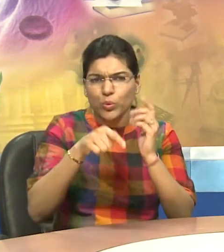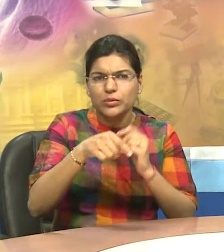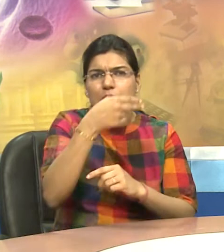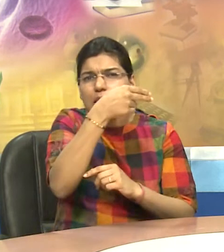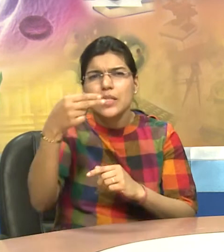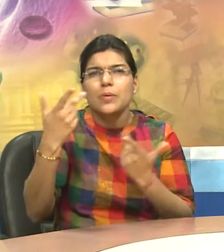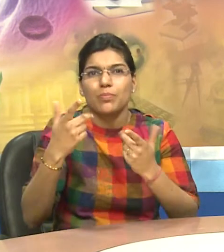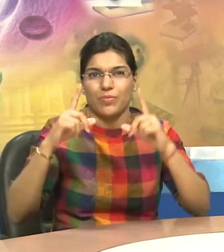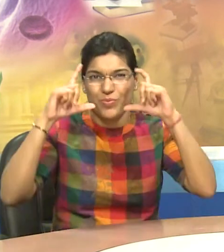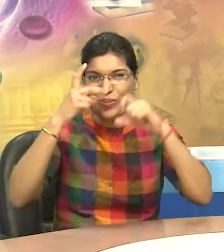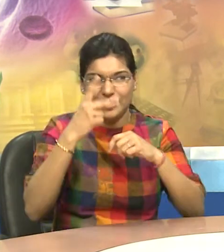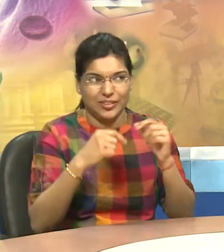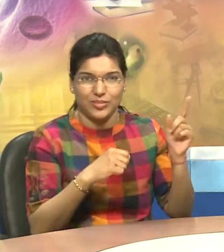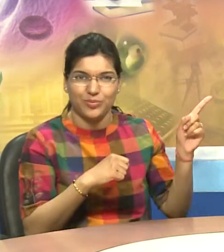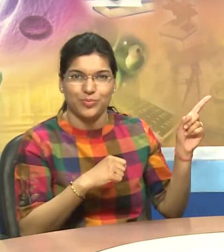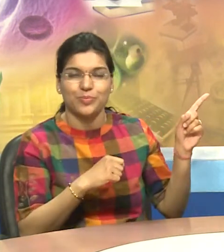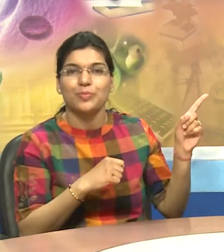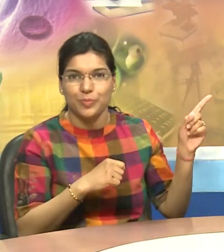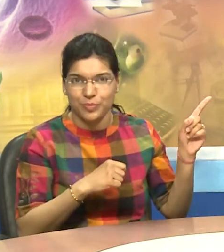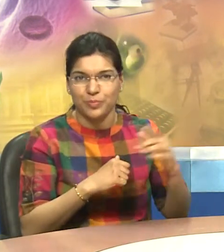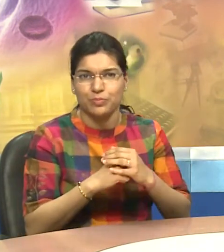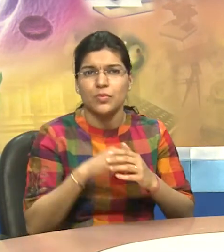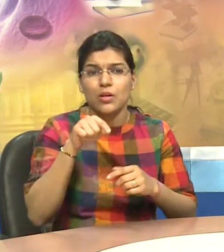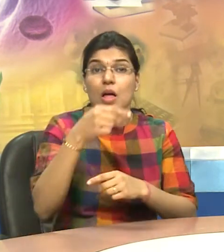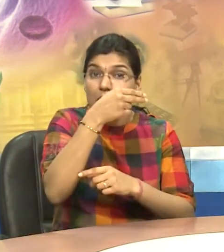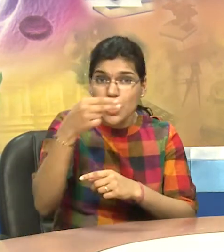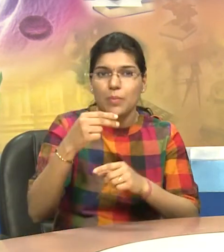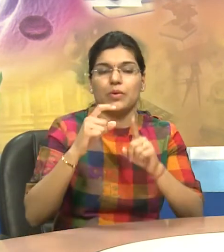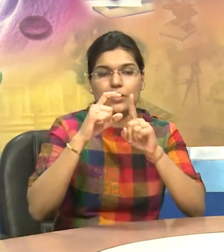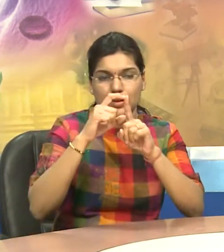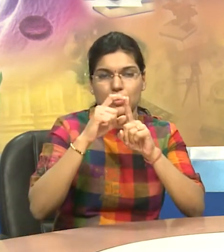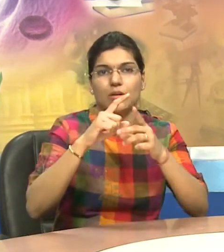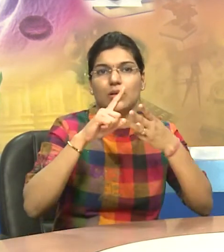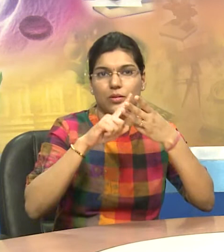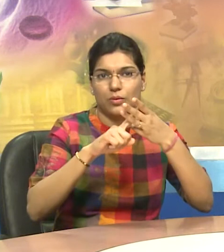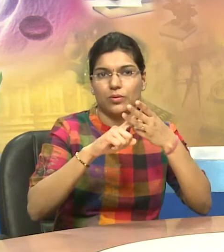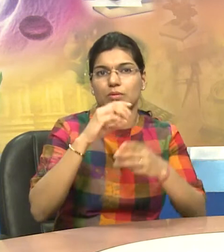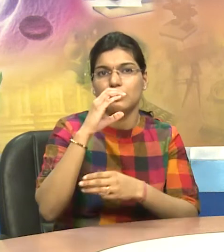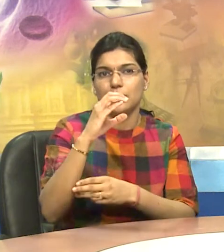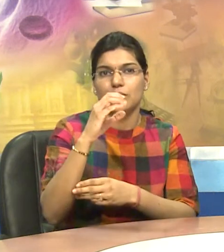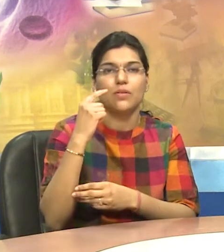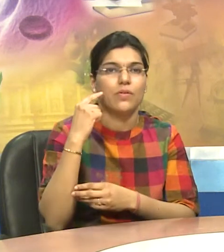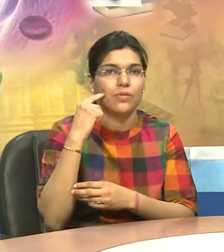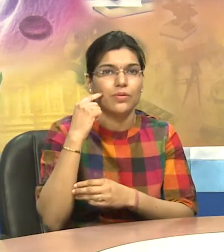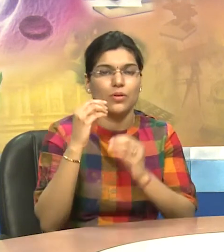we have found the technology. You can see a picture over here. Its name is